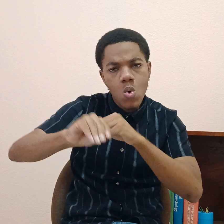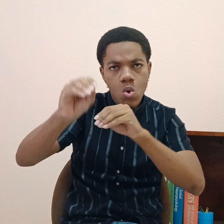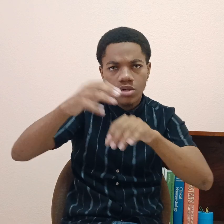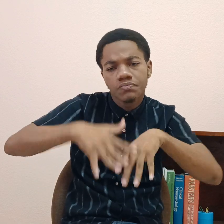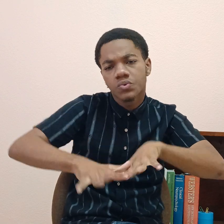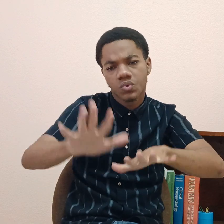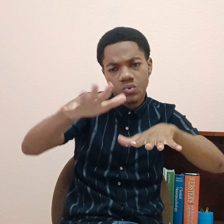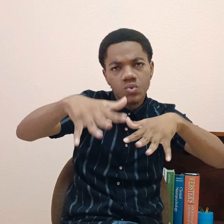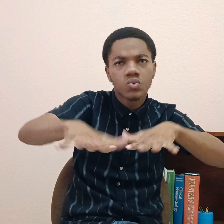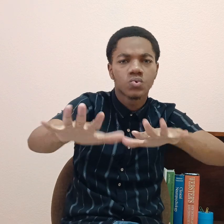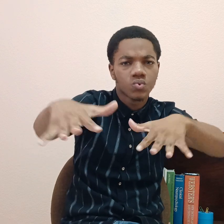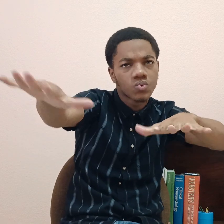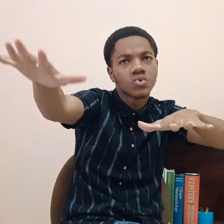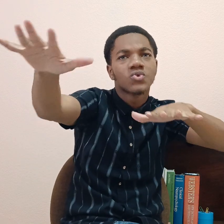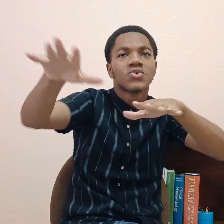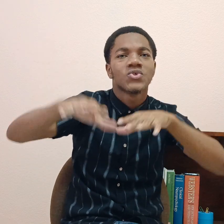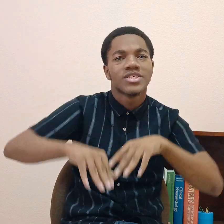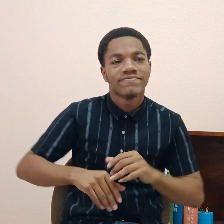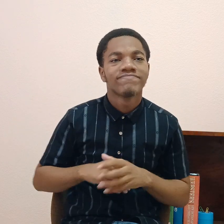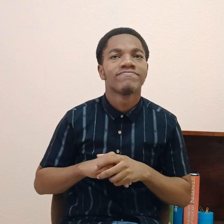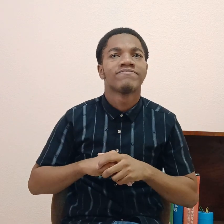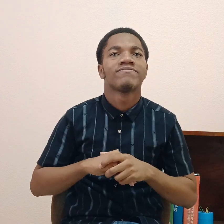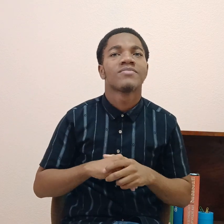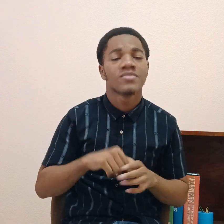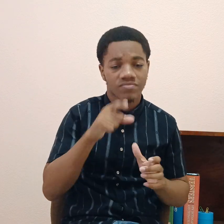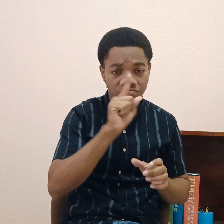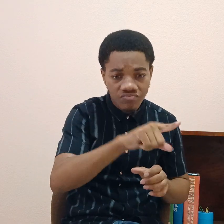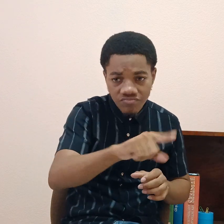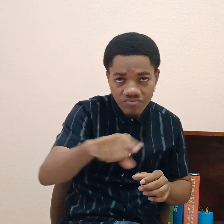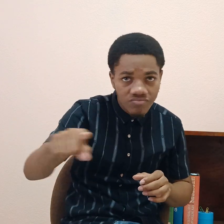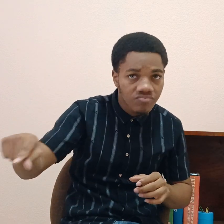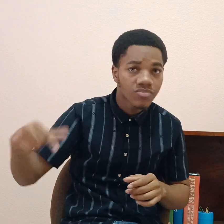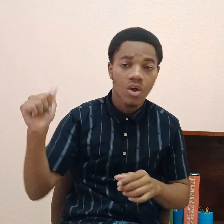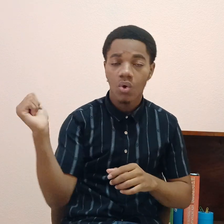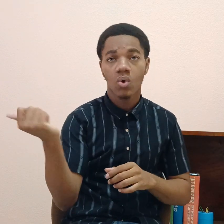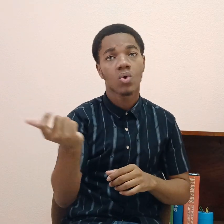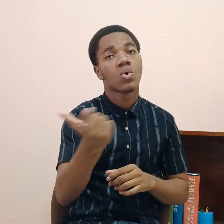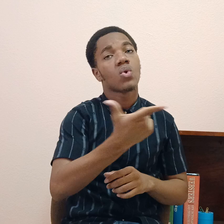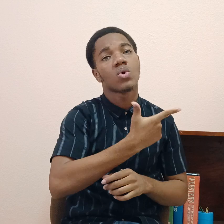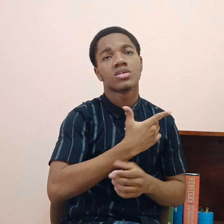These are all small when held in your hands.